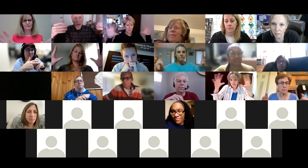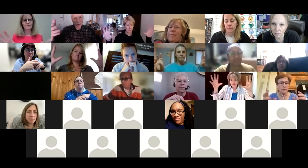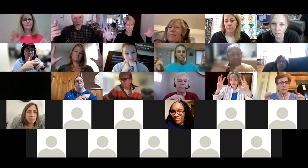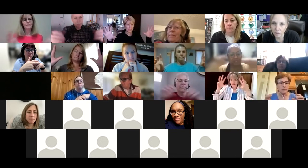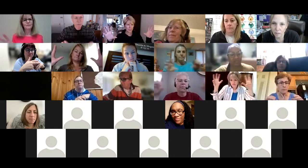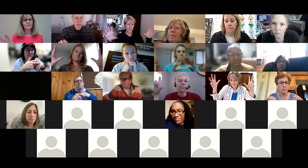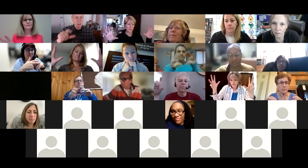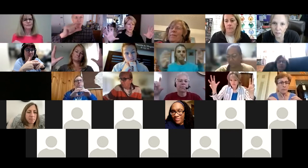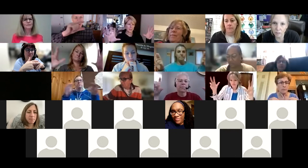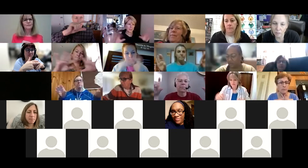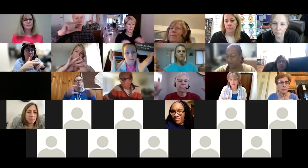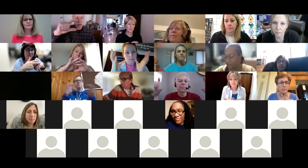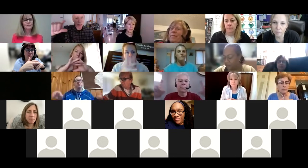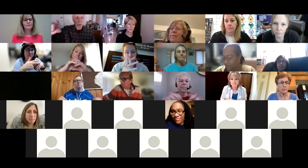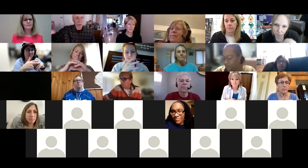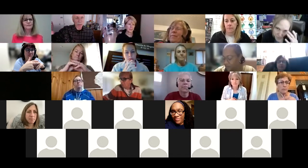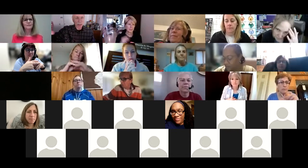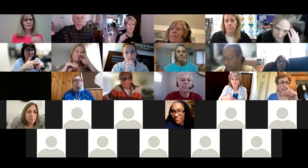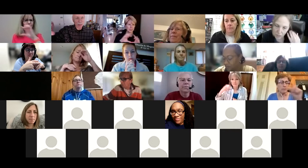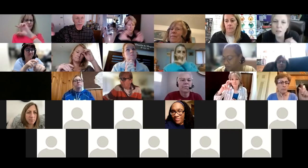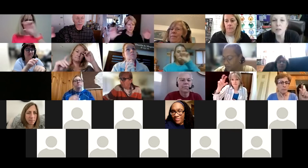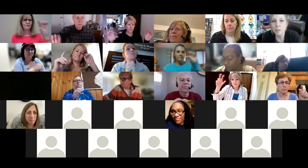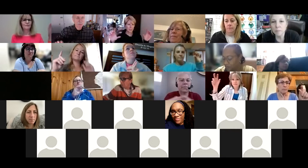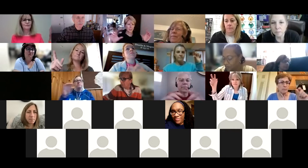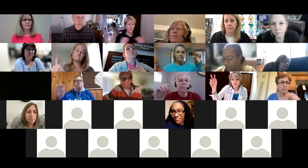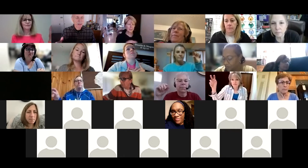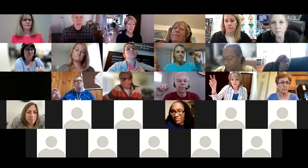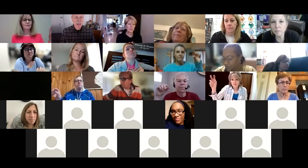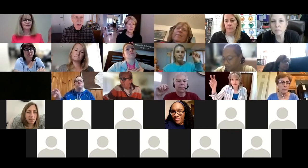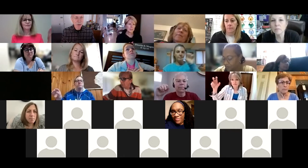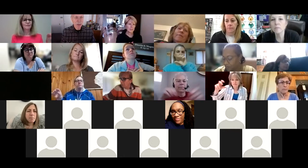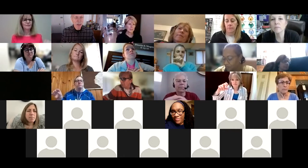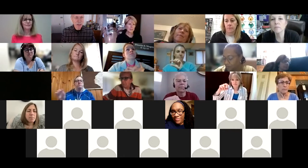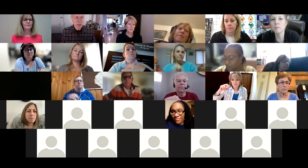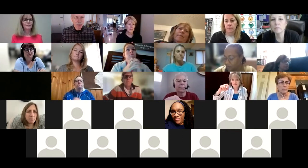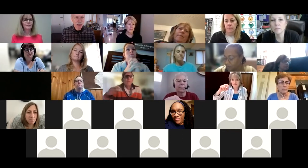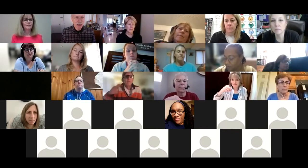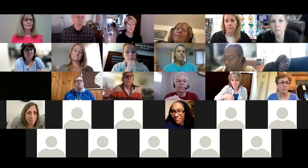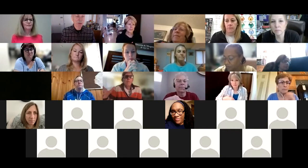So the first orange sentence would be about games. Everyone likes to play games.